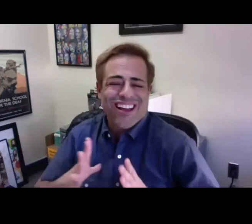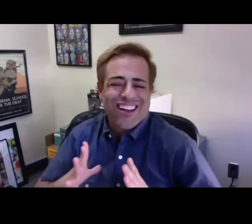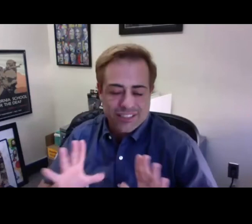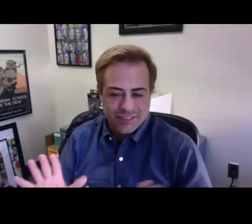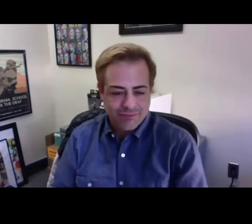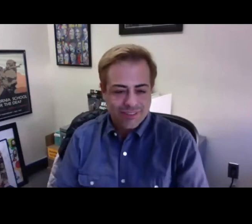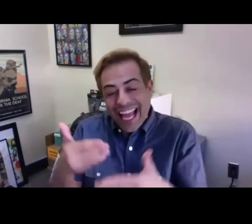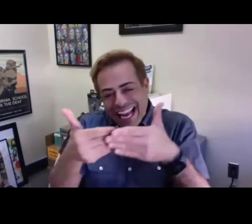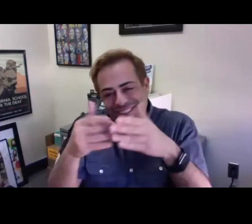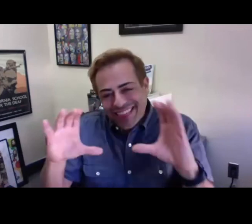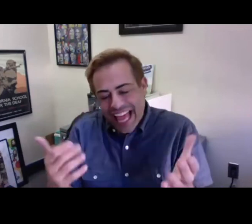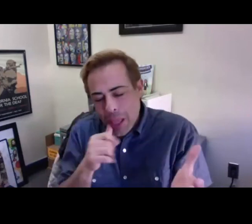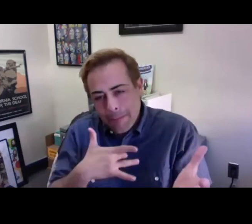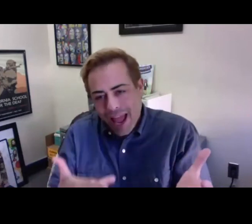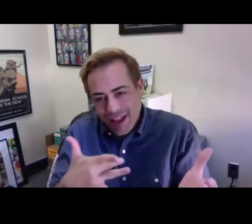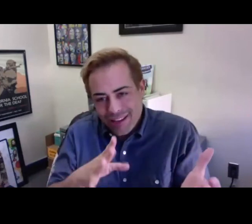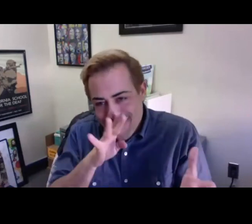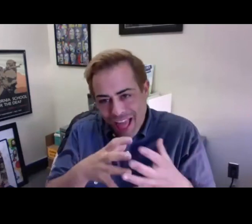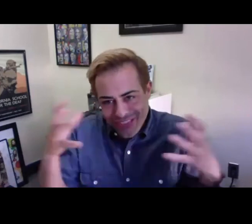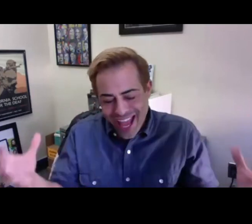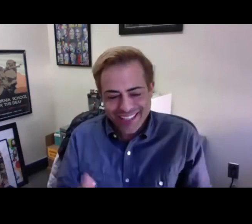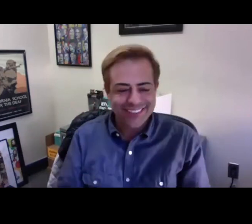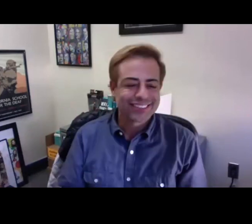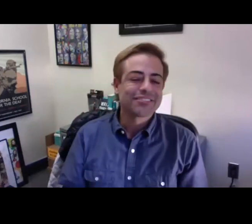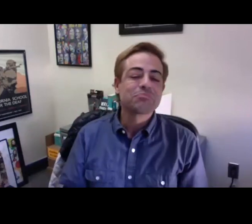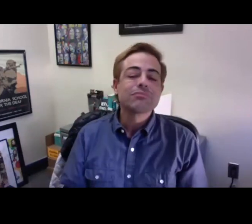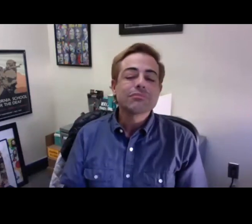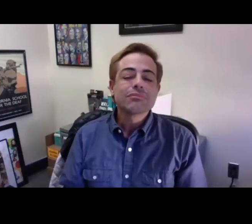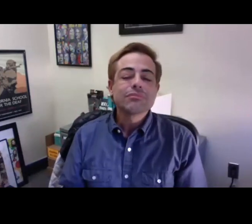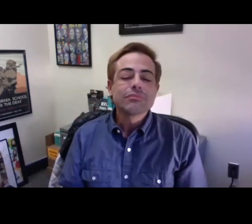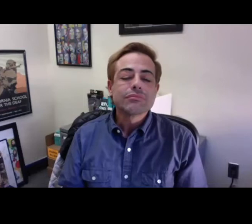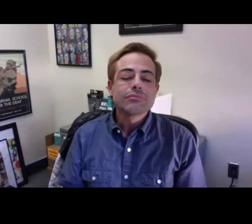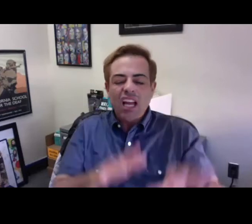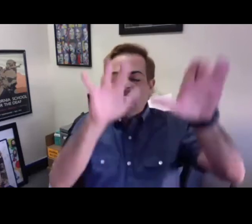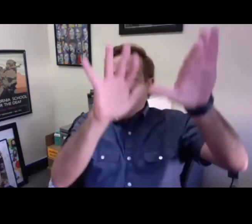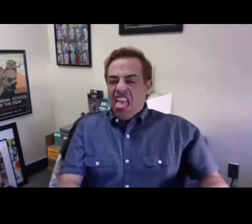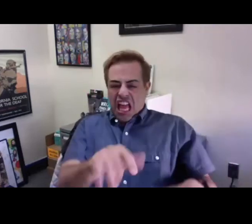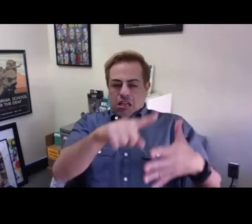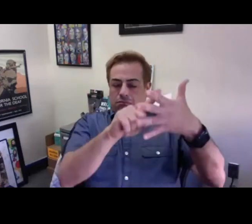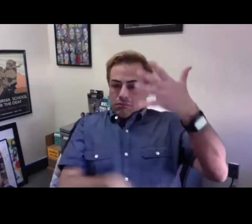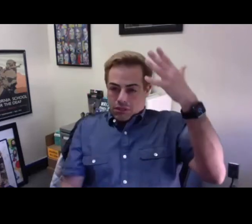ask the kids. They can in the infant class, they don't usually talk a lot anyway.